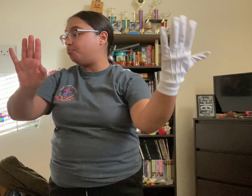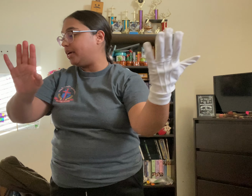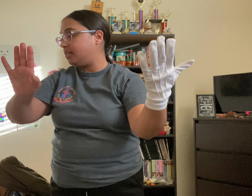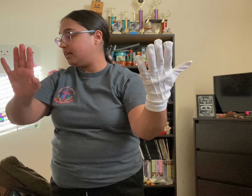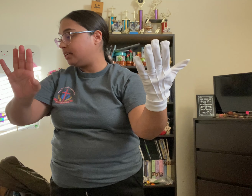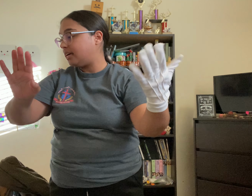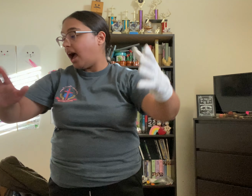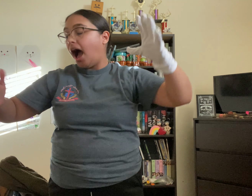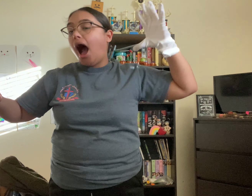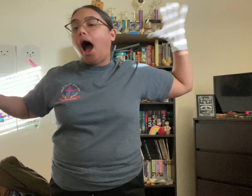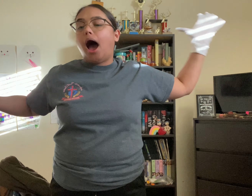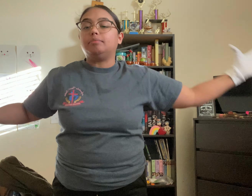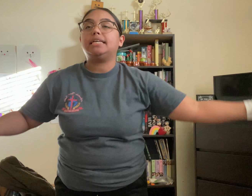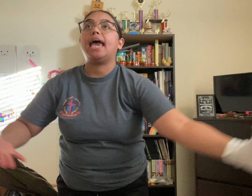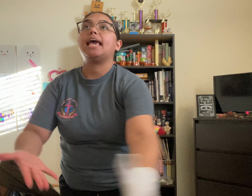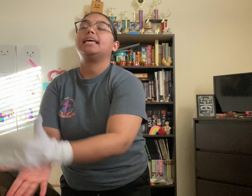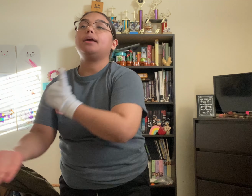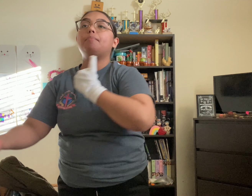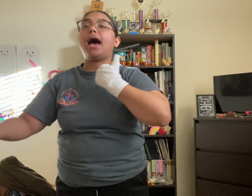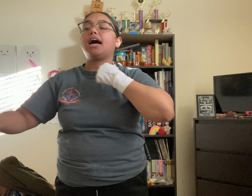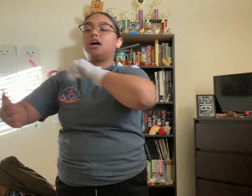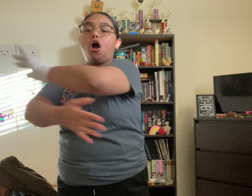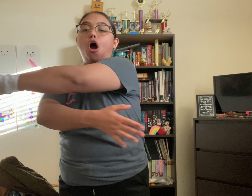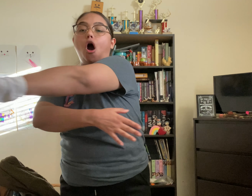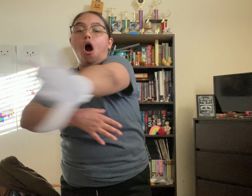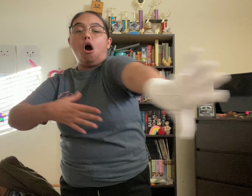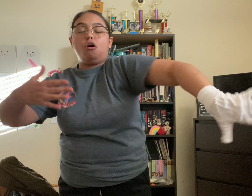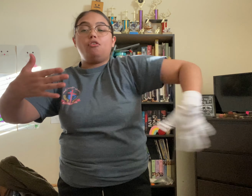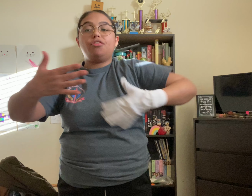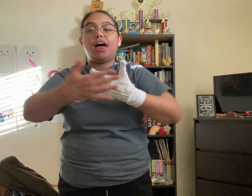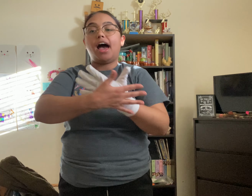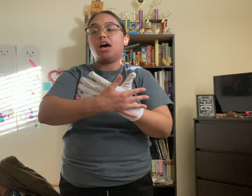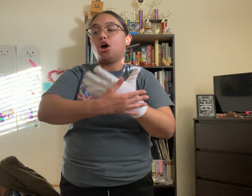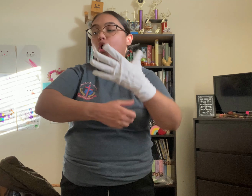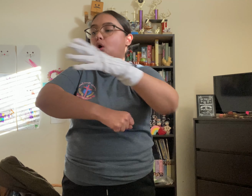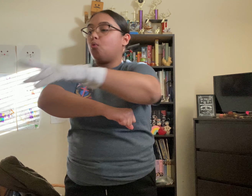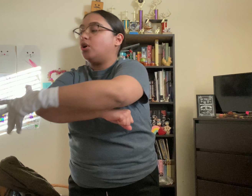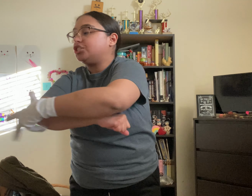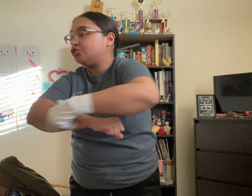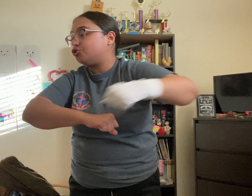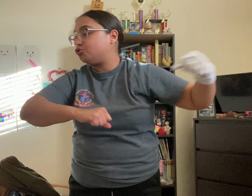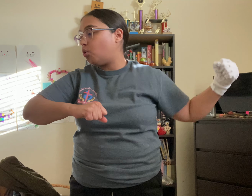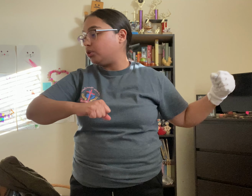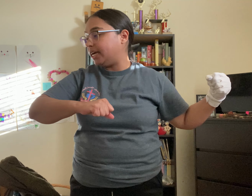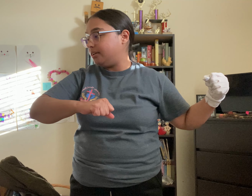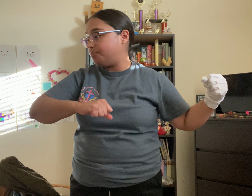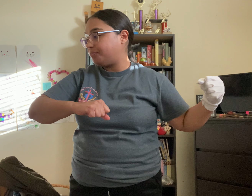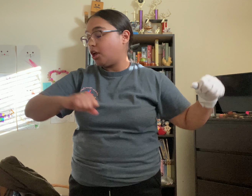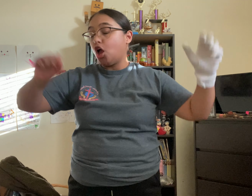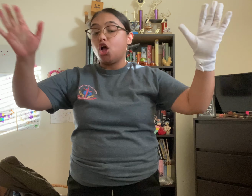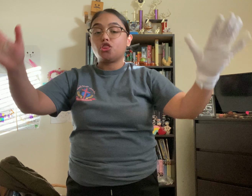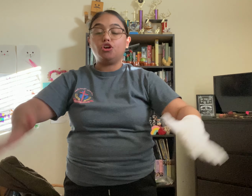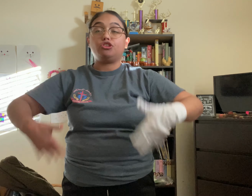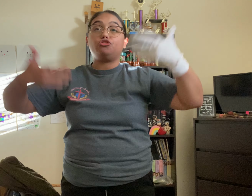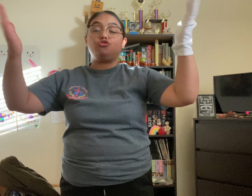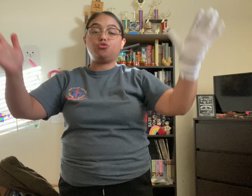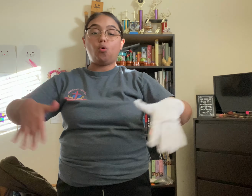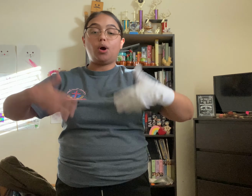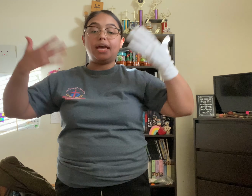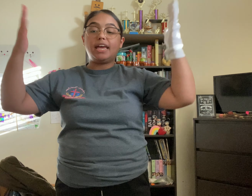open. I'm taking back all that was stolen. There's joy